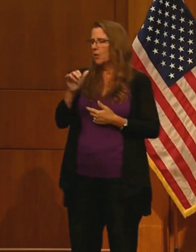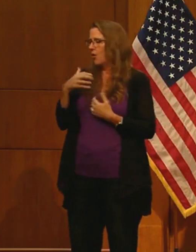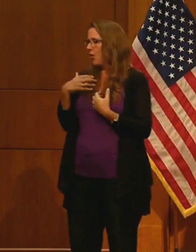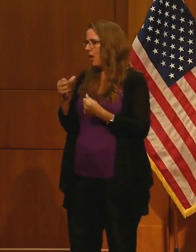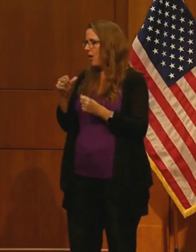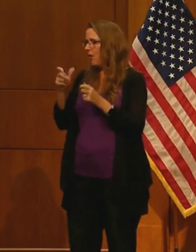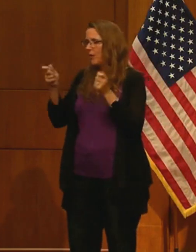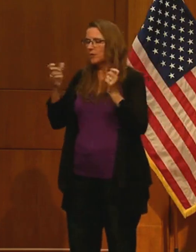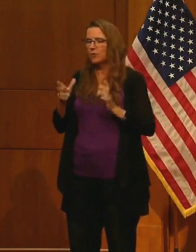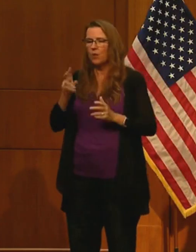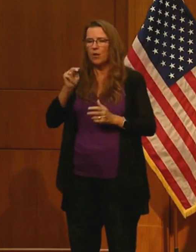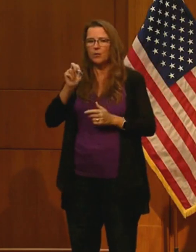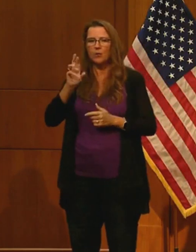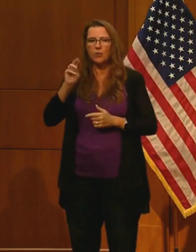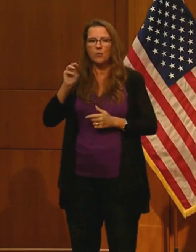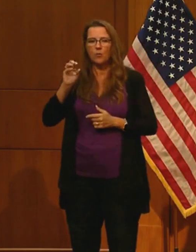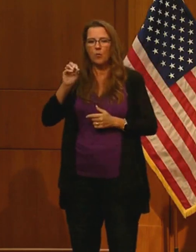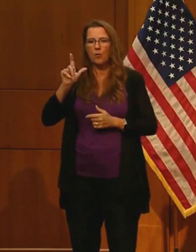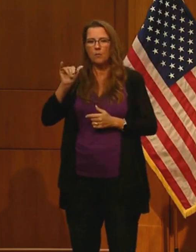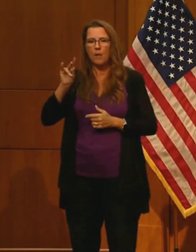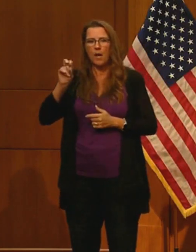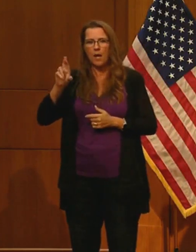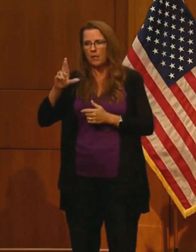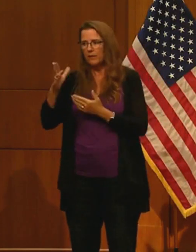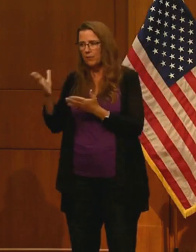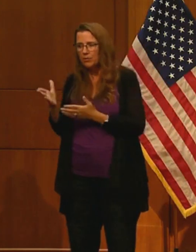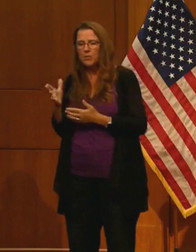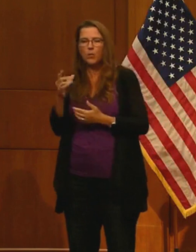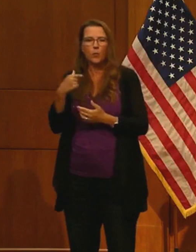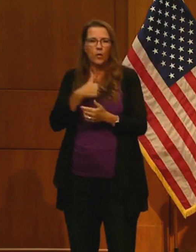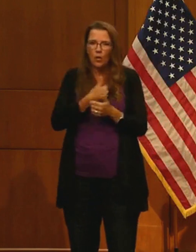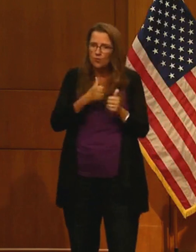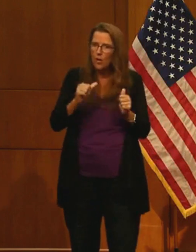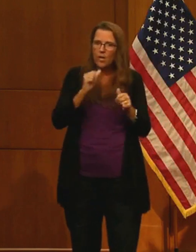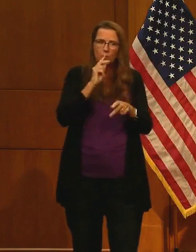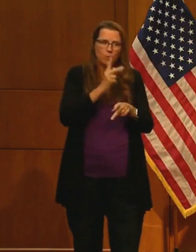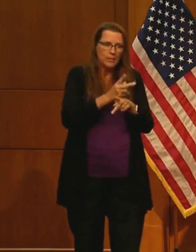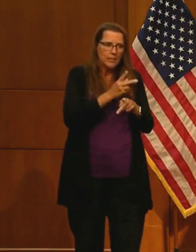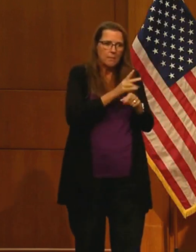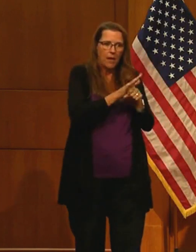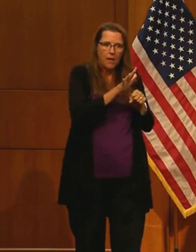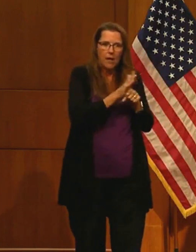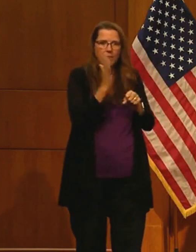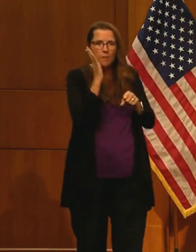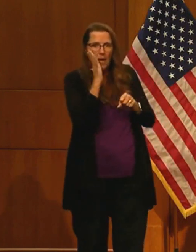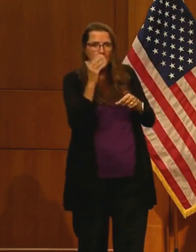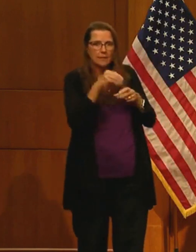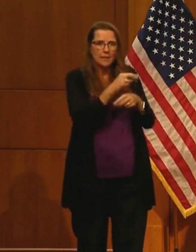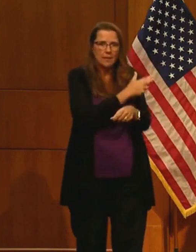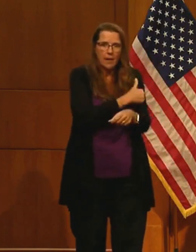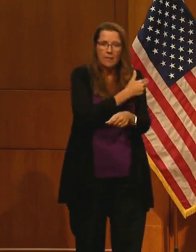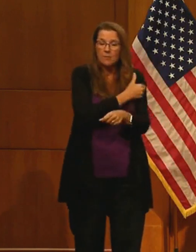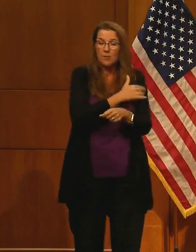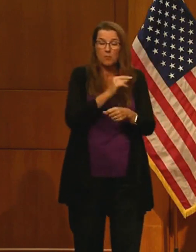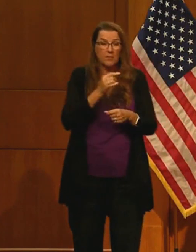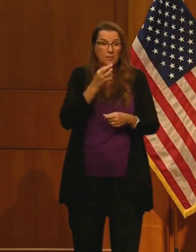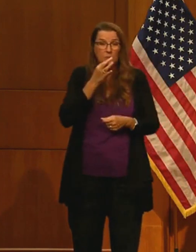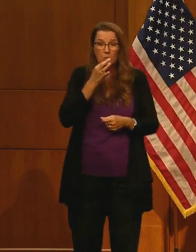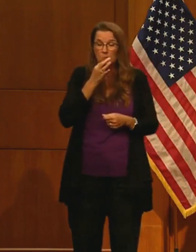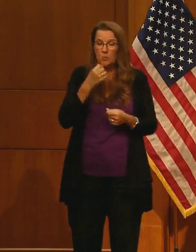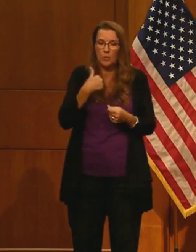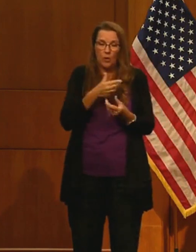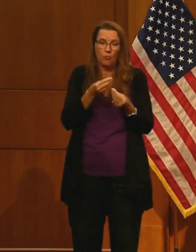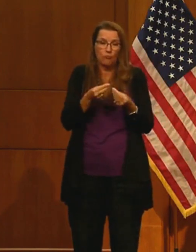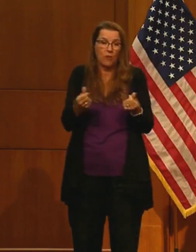who's here, and we'll do everything that we can to keep the staff and to keep the beds open, but it's getting to the point where we don't have as many answers as we'd